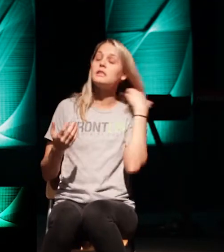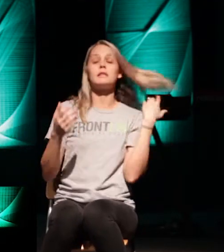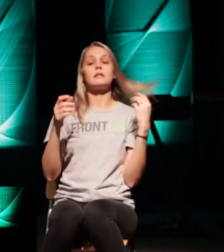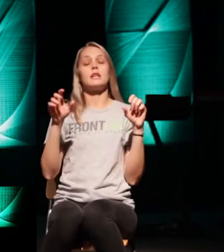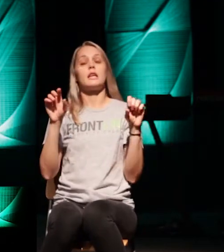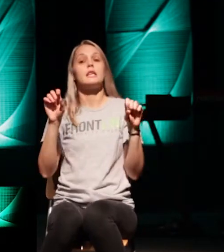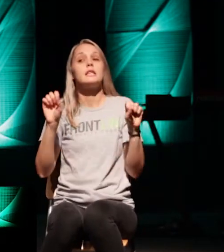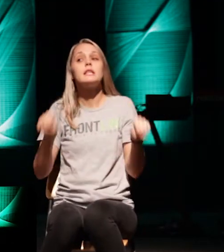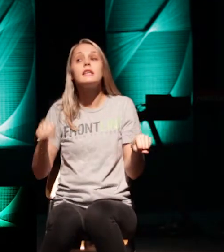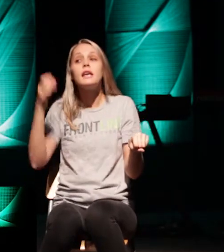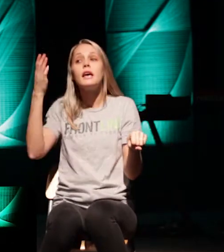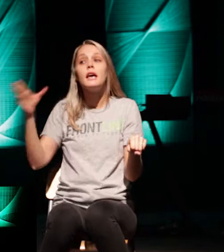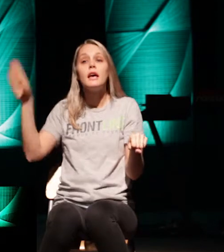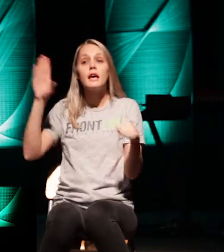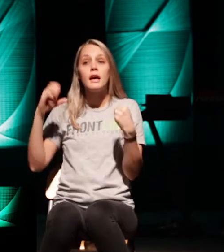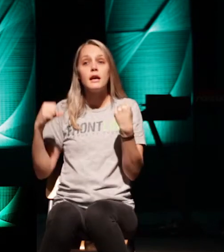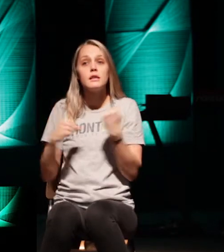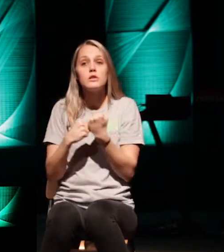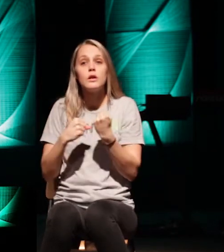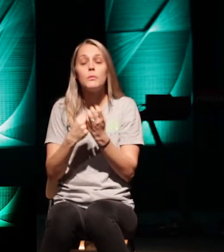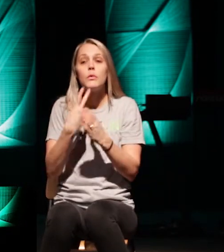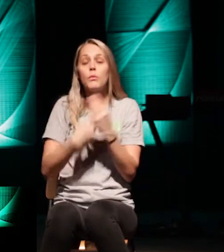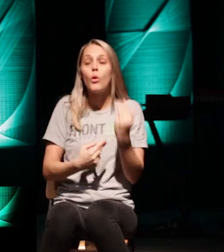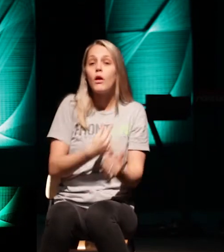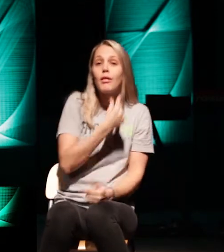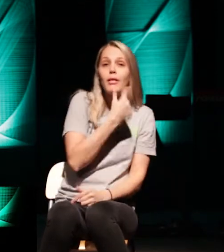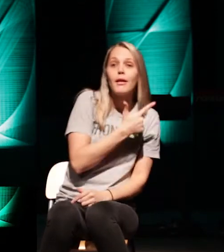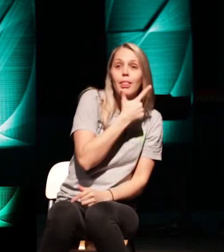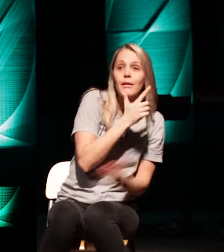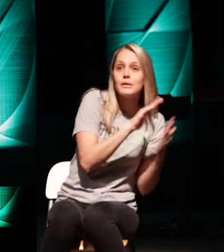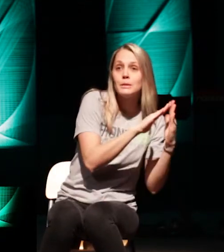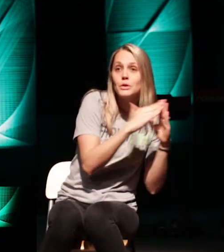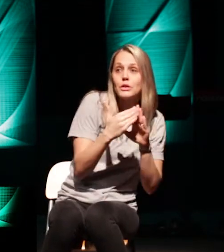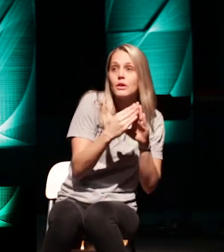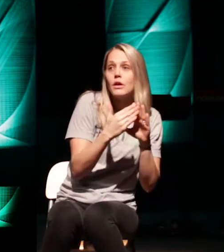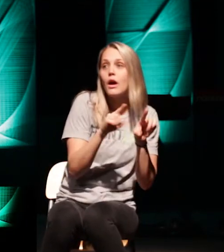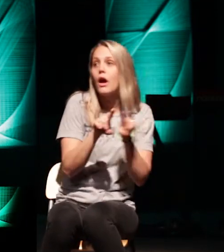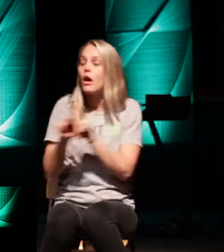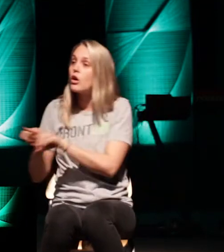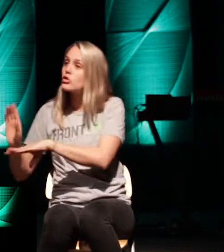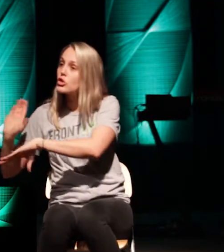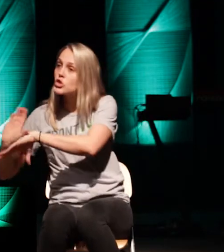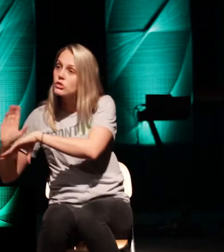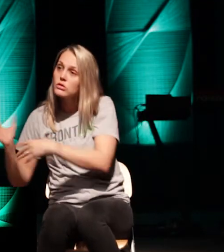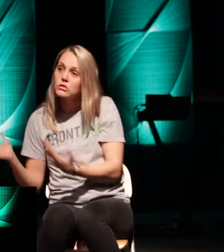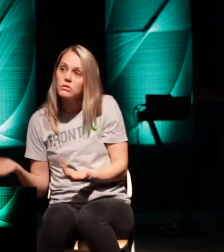for people who are for the LGBT community and the church?